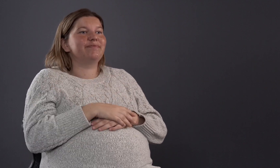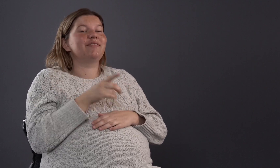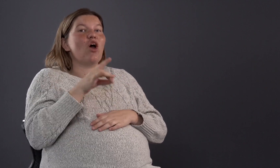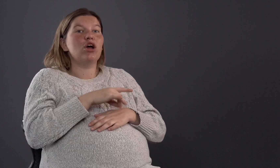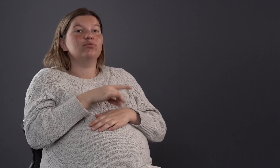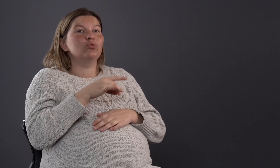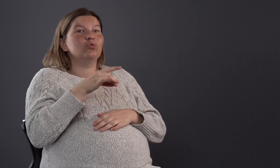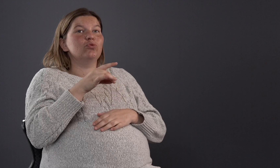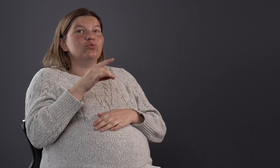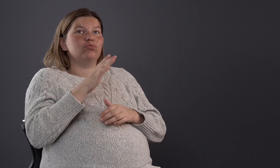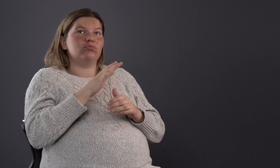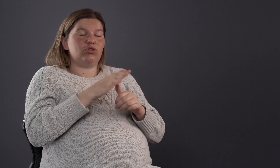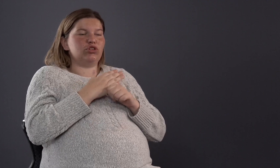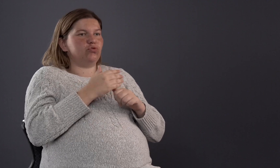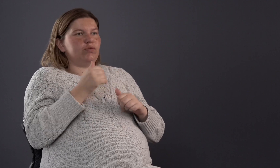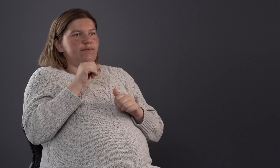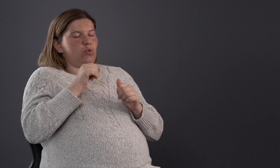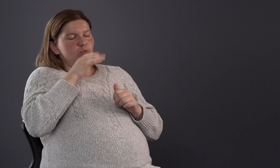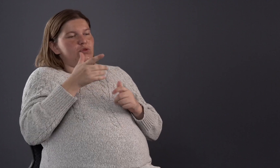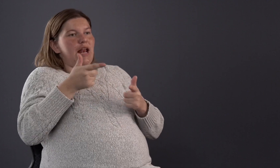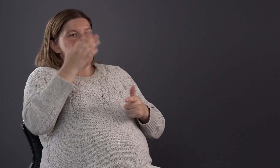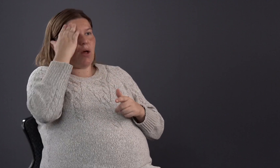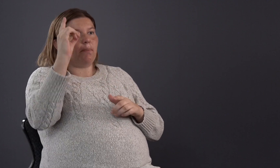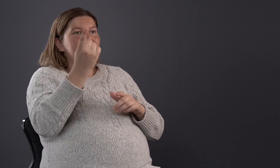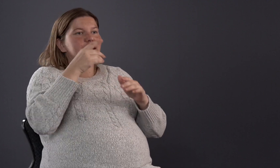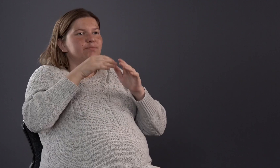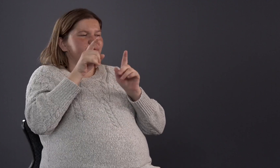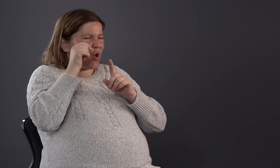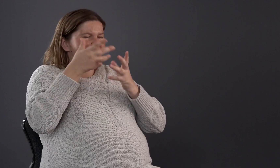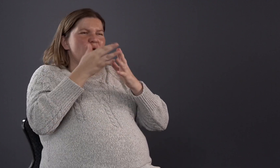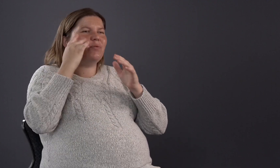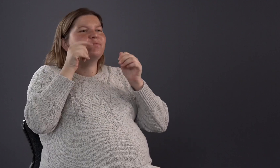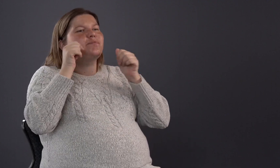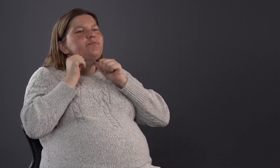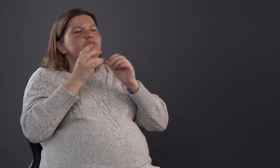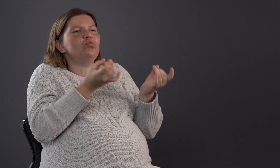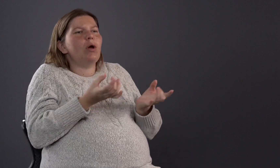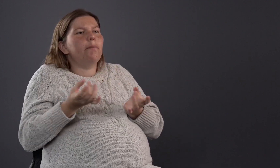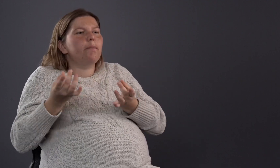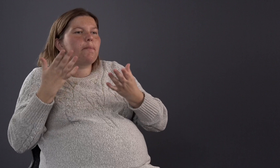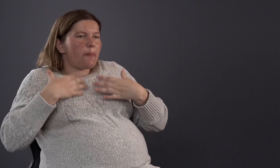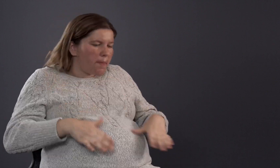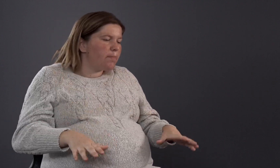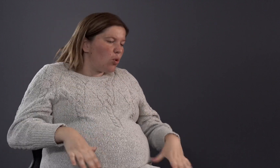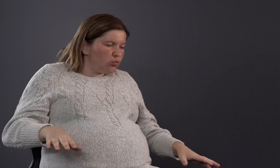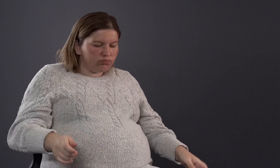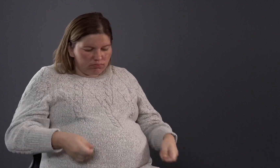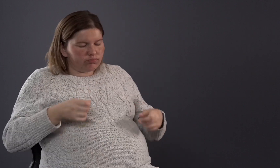in. The hospital originally refused to let Mum into the pre-op room, where I was to sign consent forms and have the